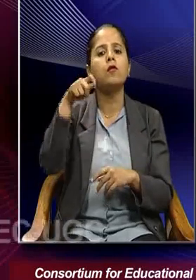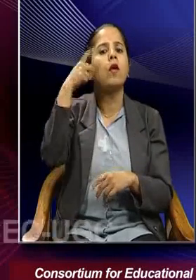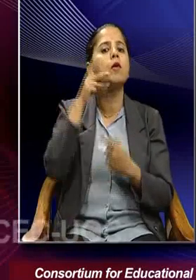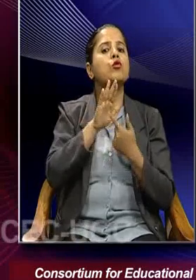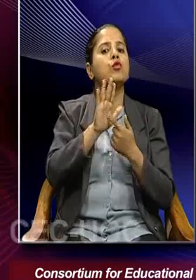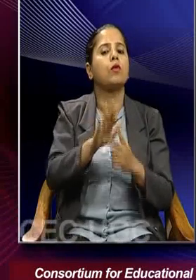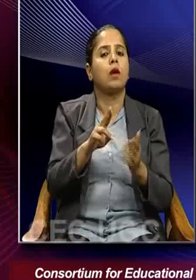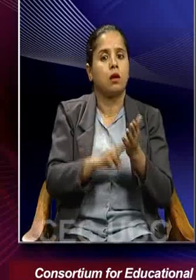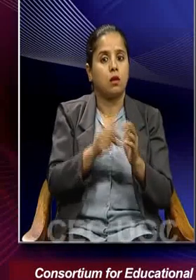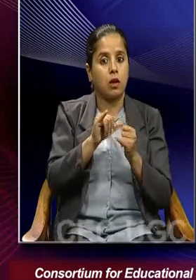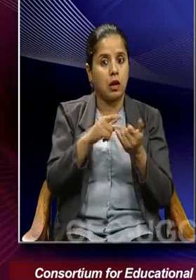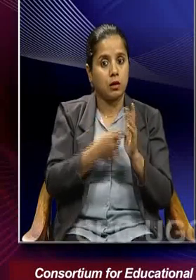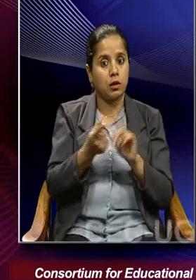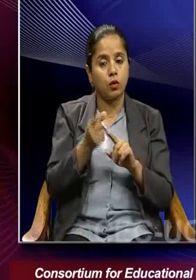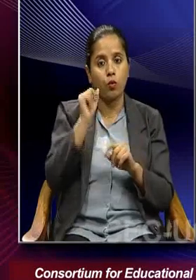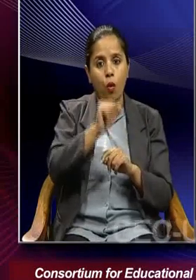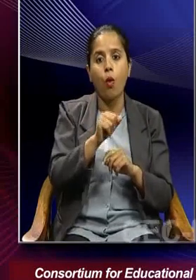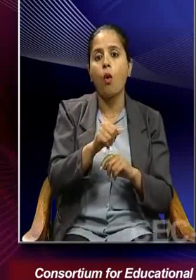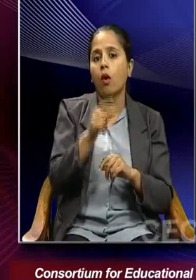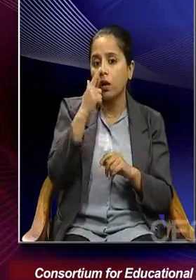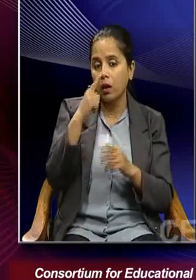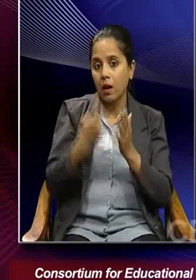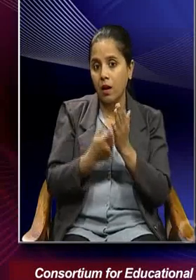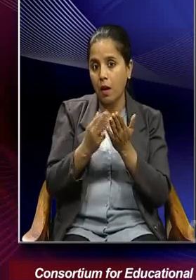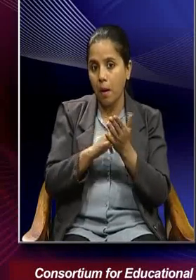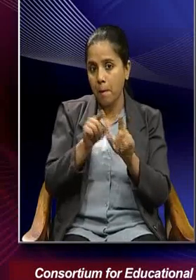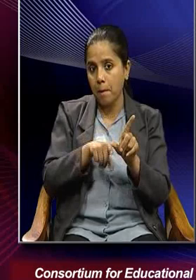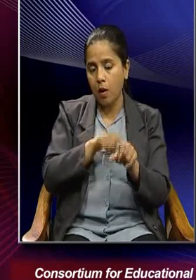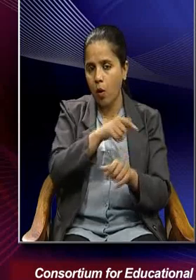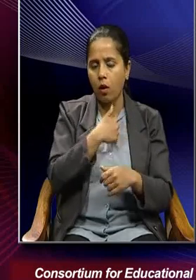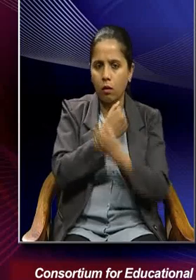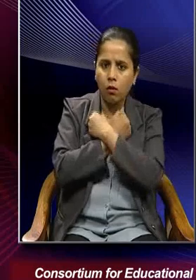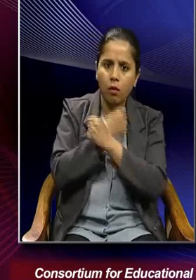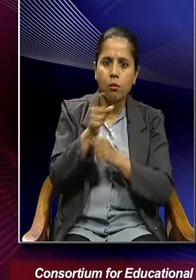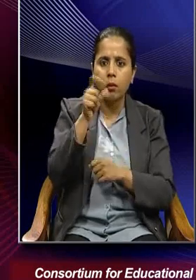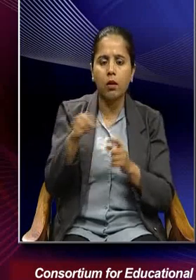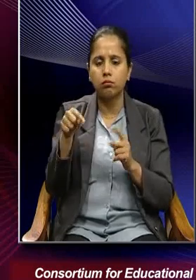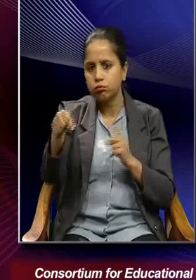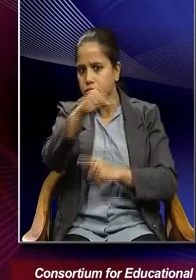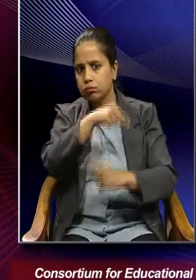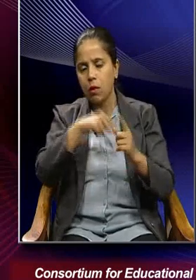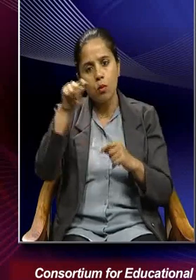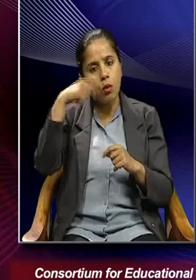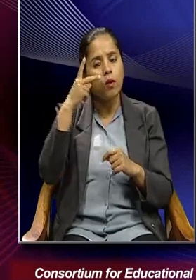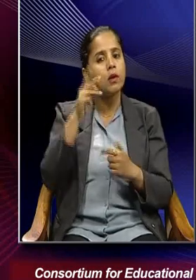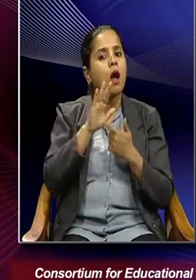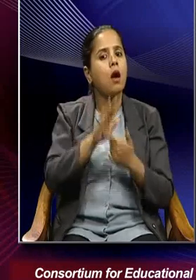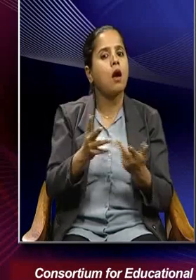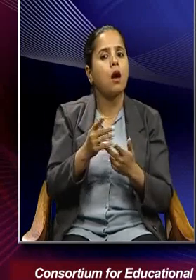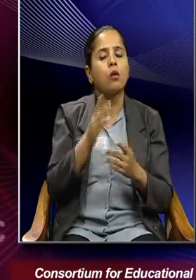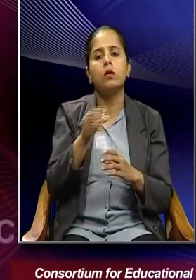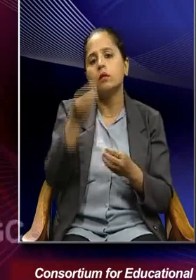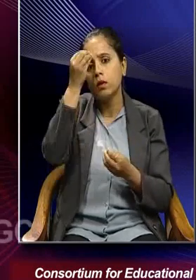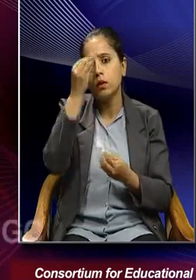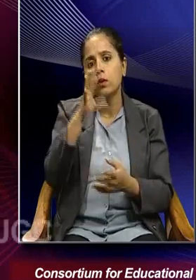and Nasiruddin's love for his sister Ramya, and how this particular film in a way is trying to